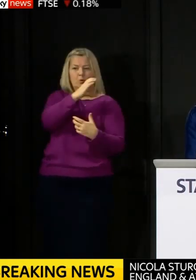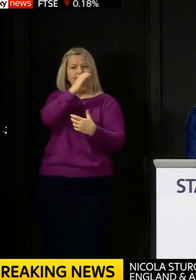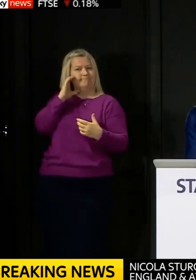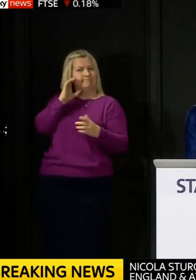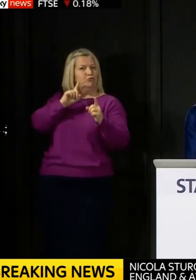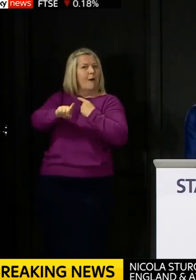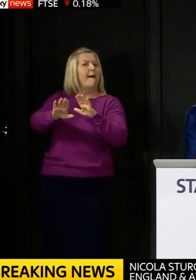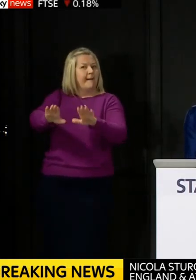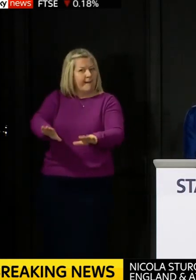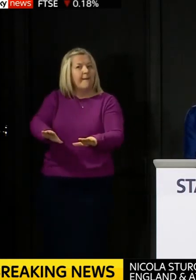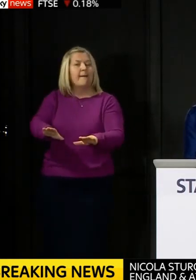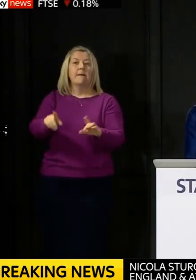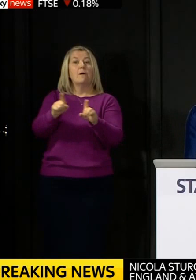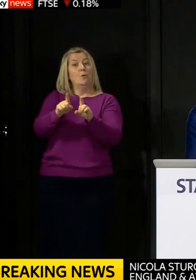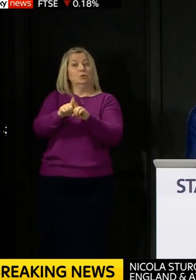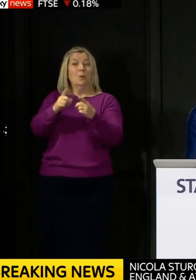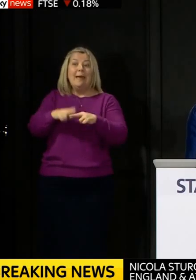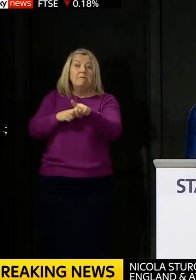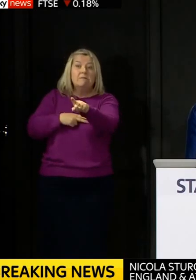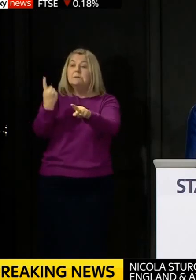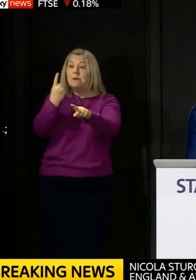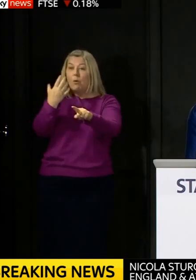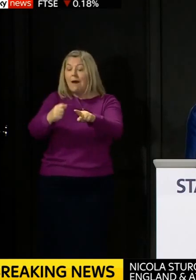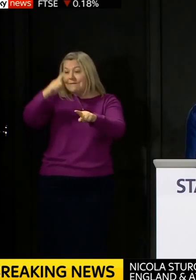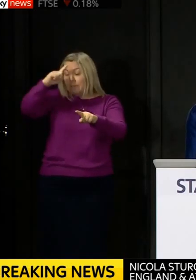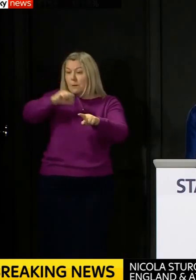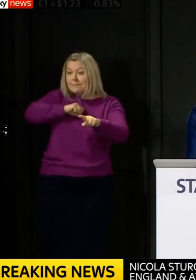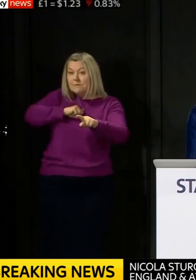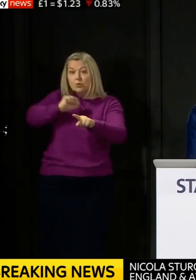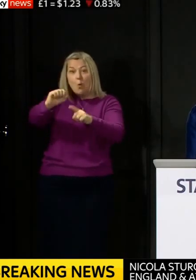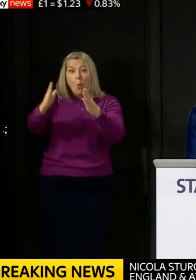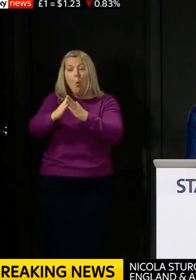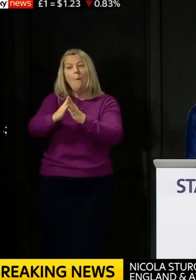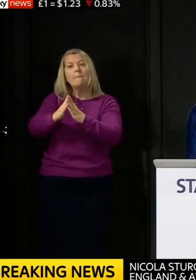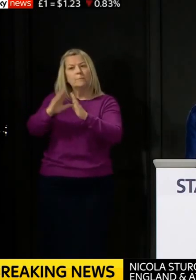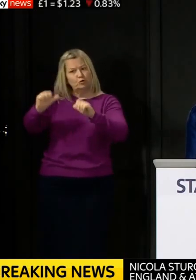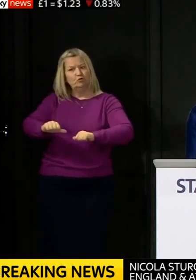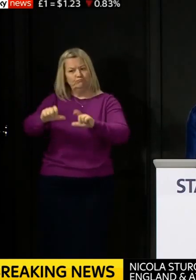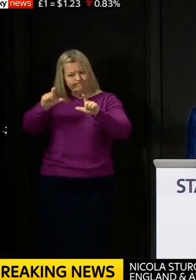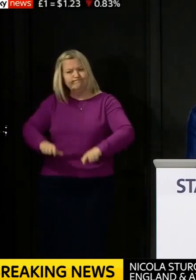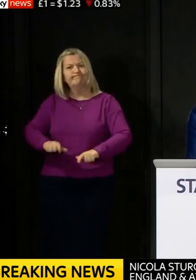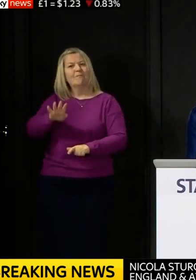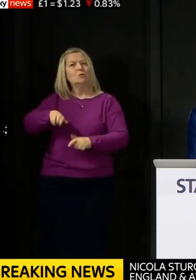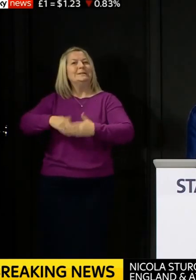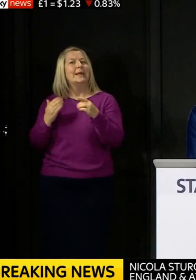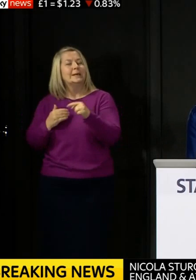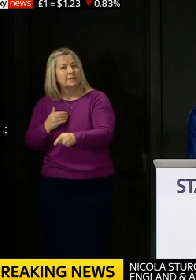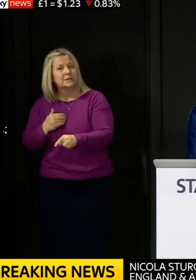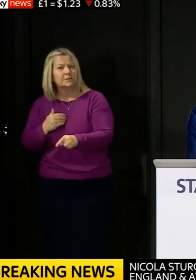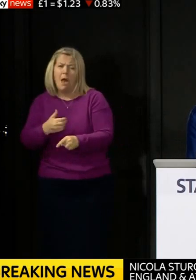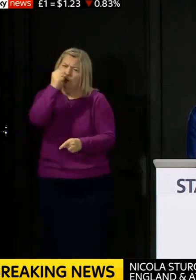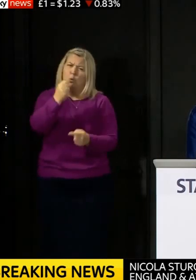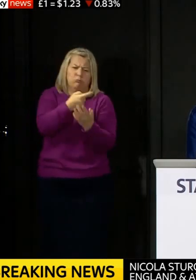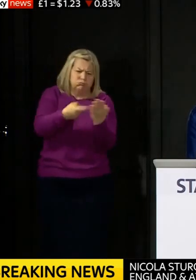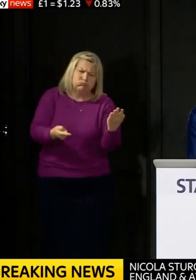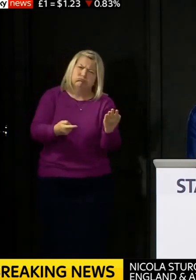or someone else in your household has symptoms. I know that these restrictions continue to be extremely tough, and